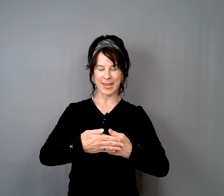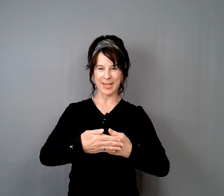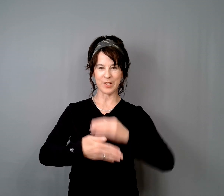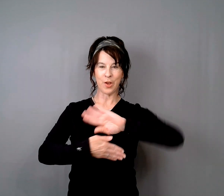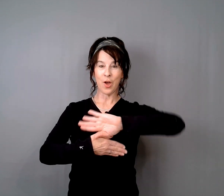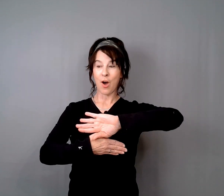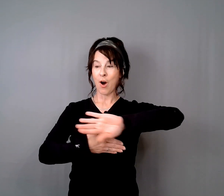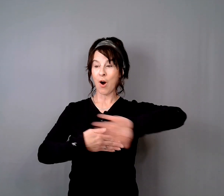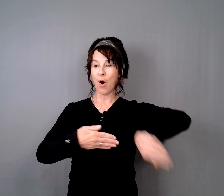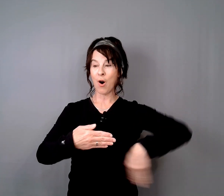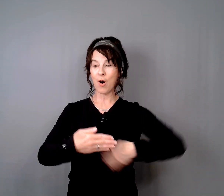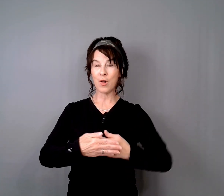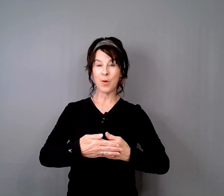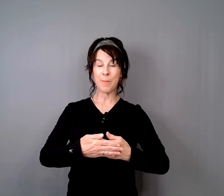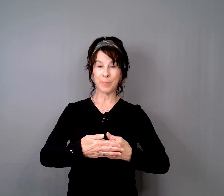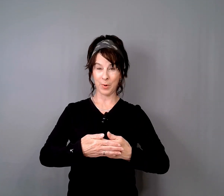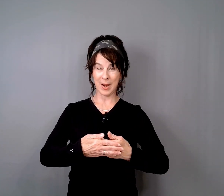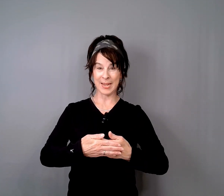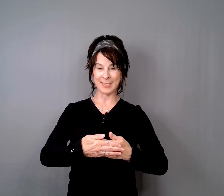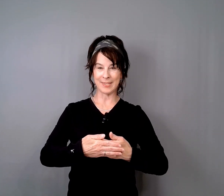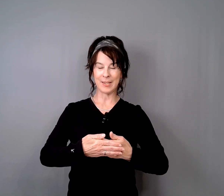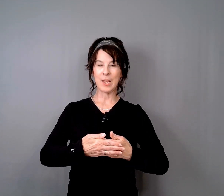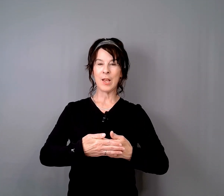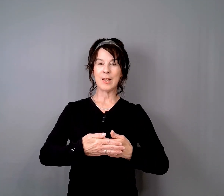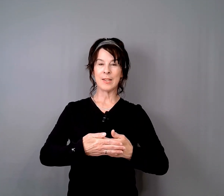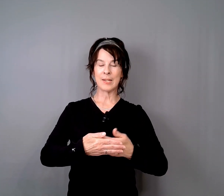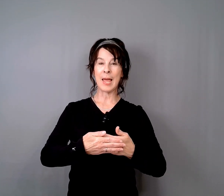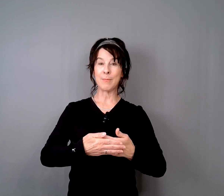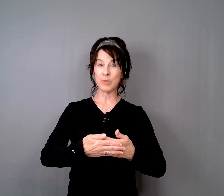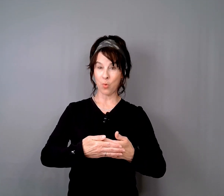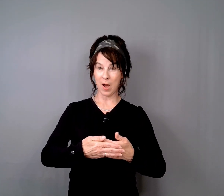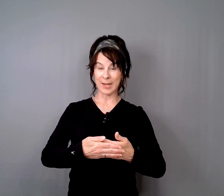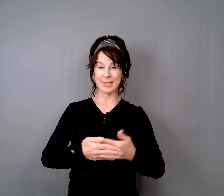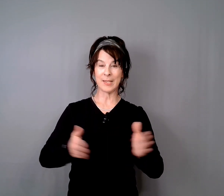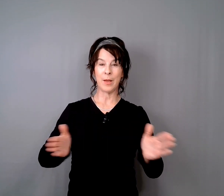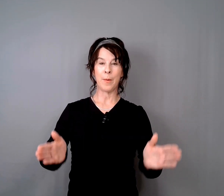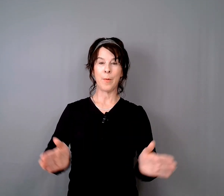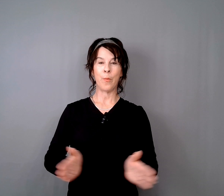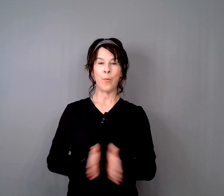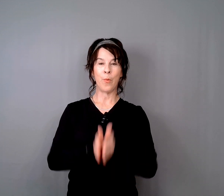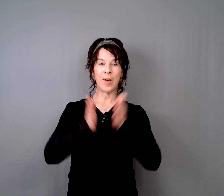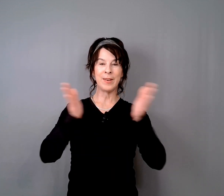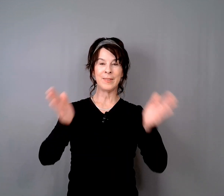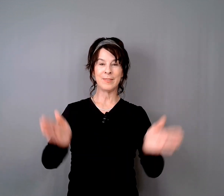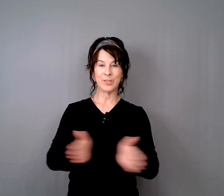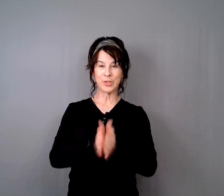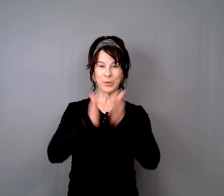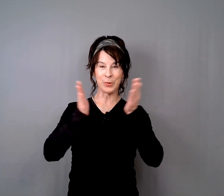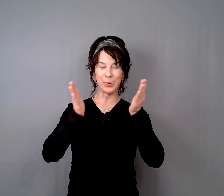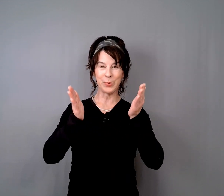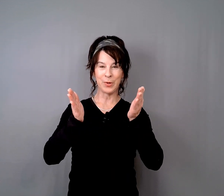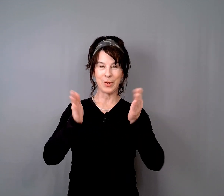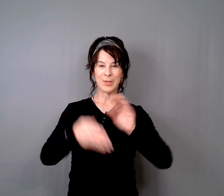hand. All praise. Clap twice. 1, 2.